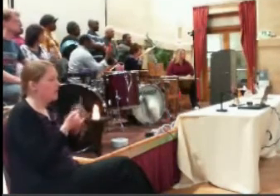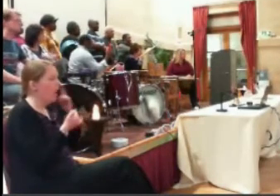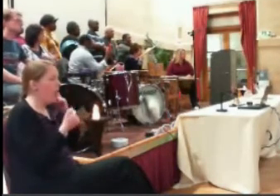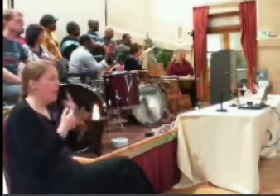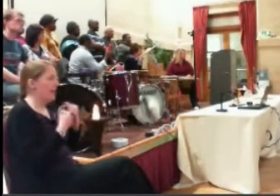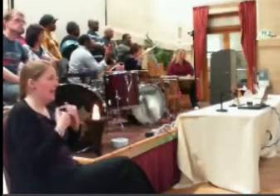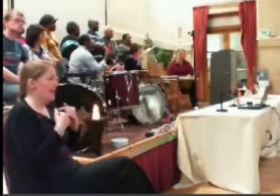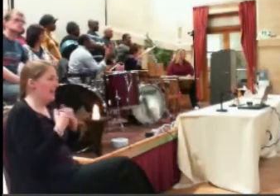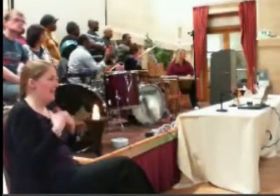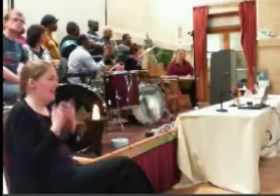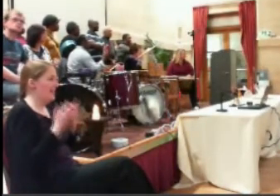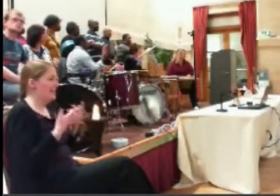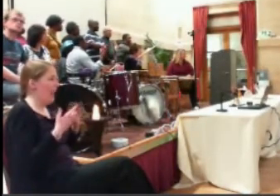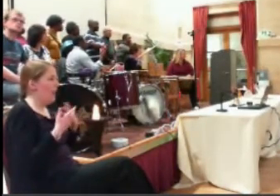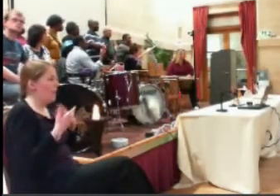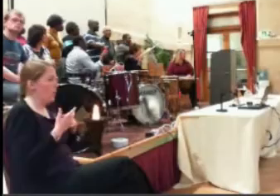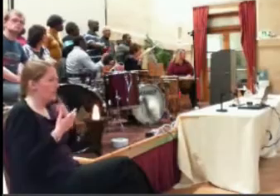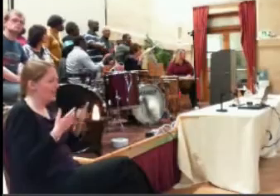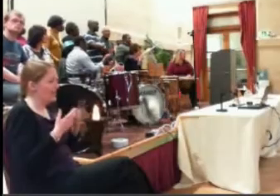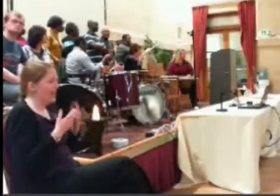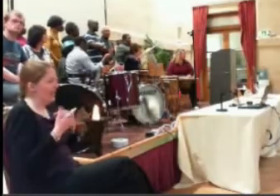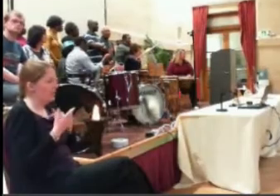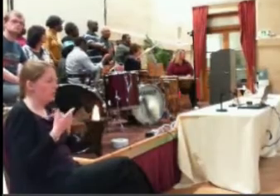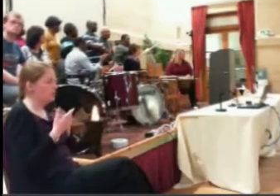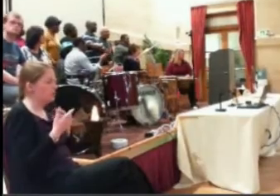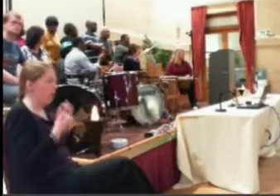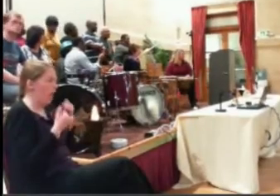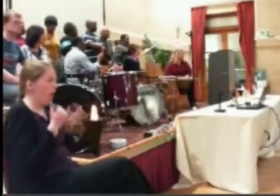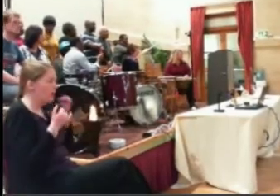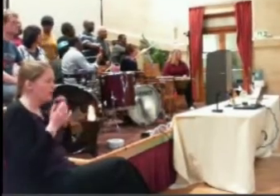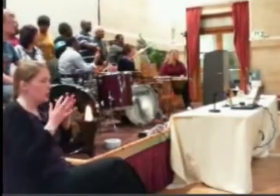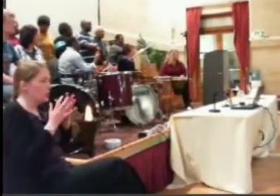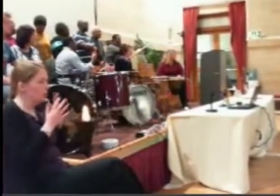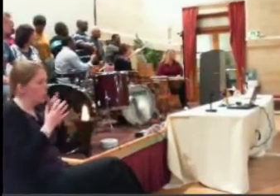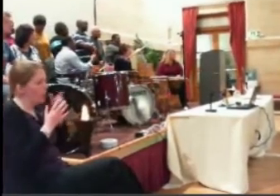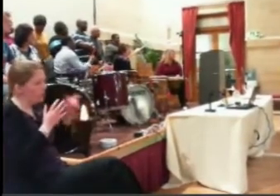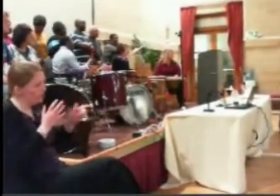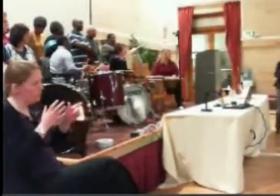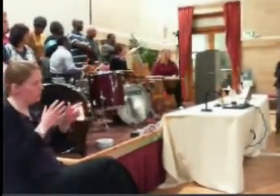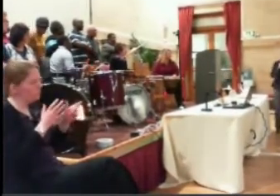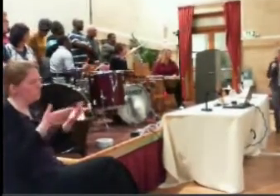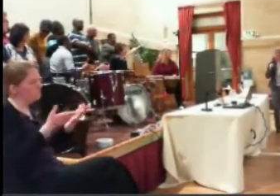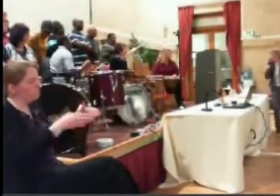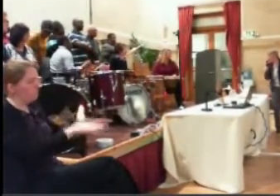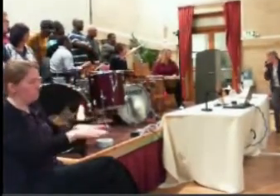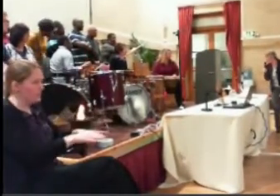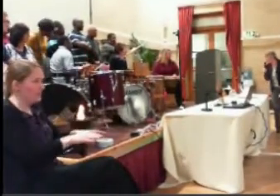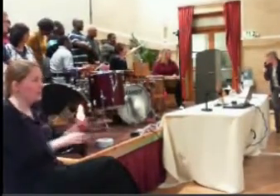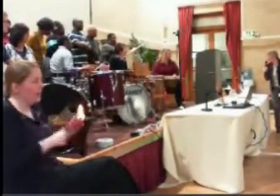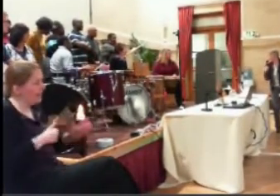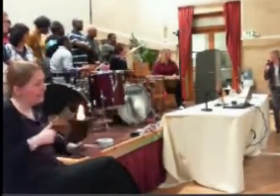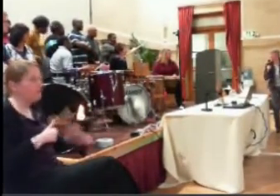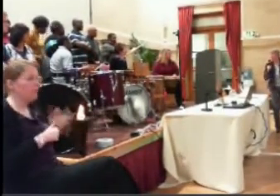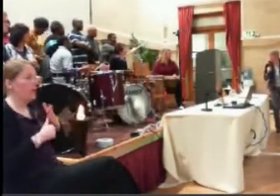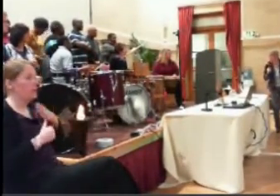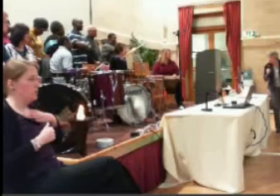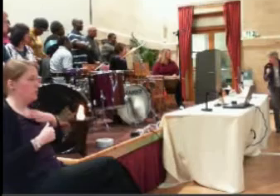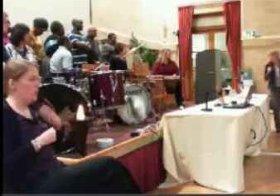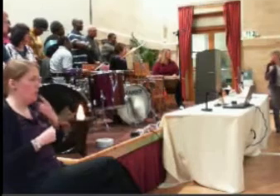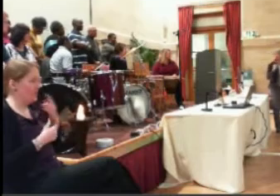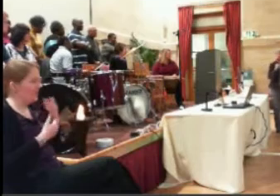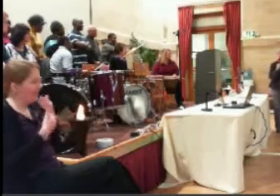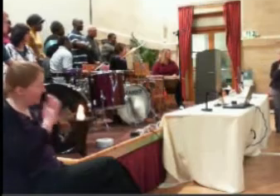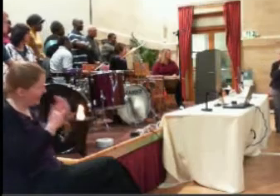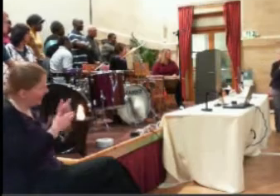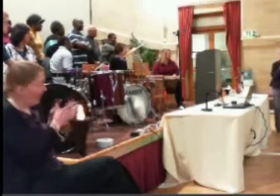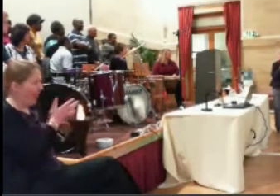to give us the closing few words. First of all, a very, very big thank you to One World Choir and to our